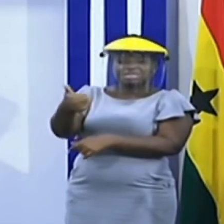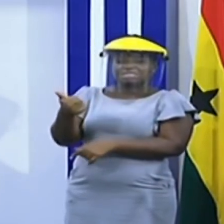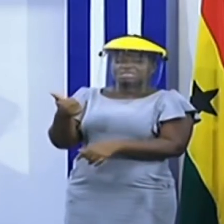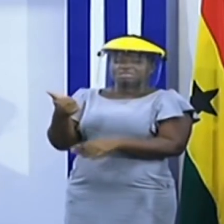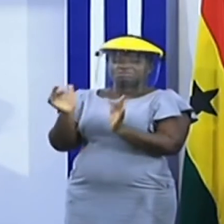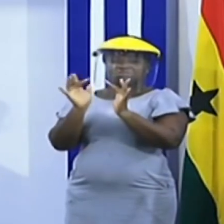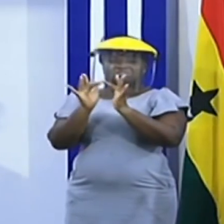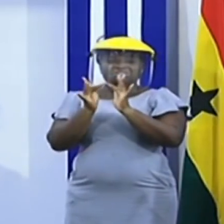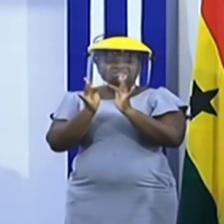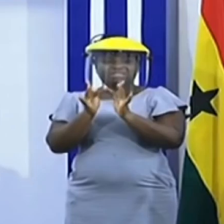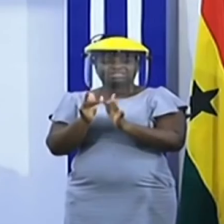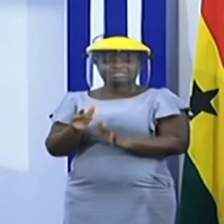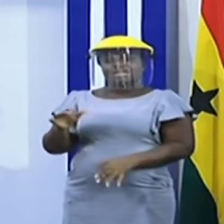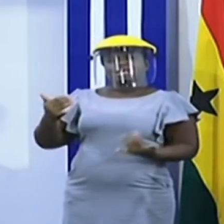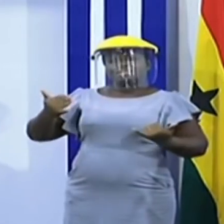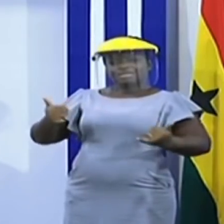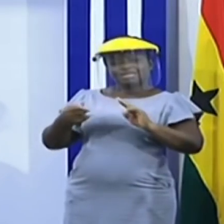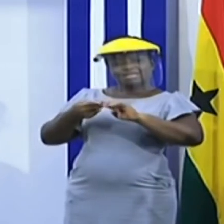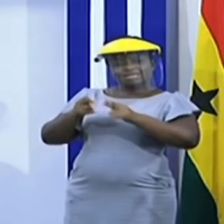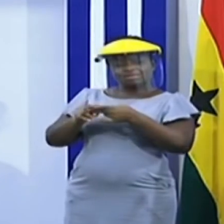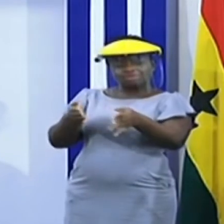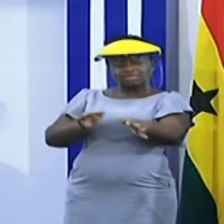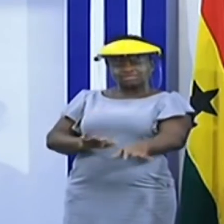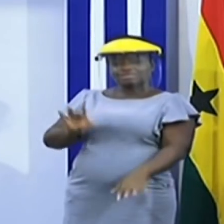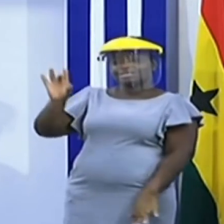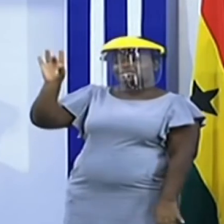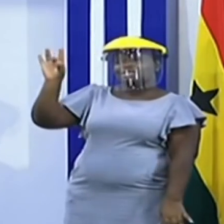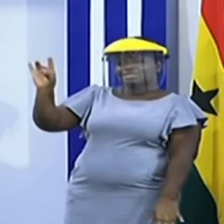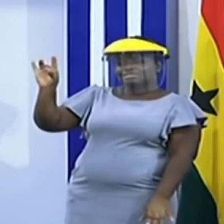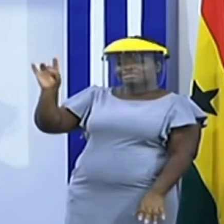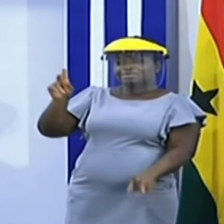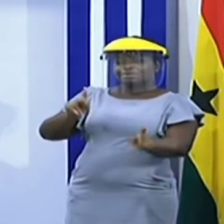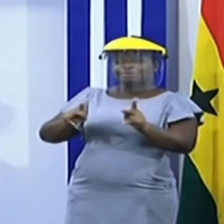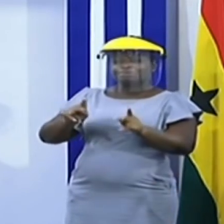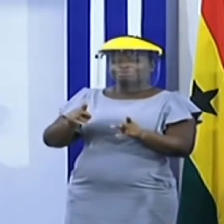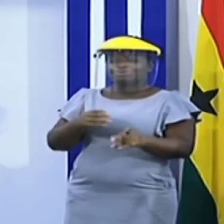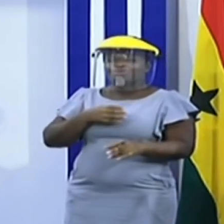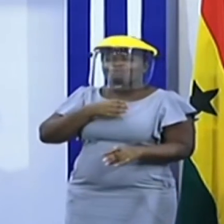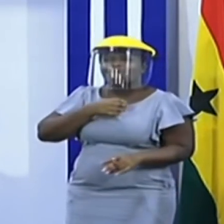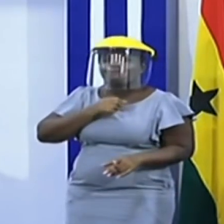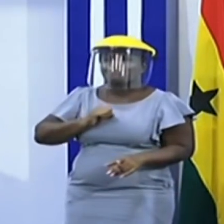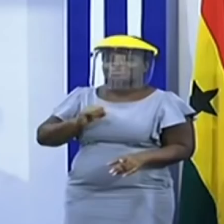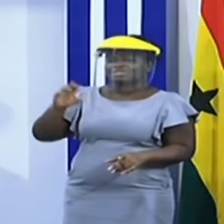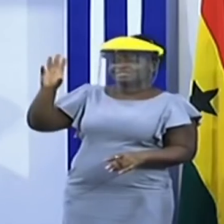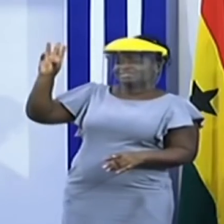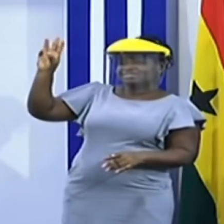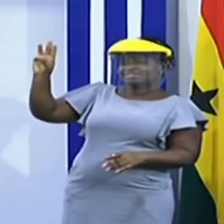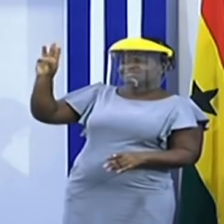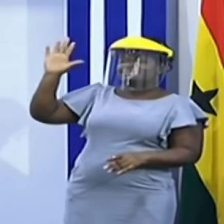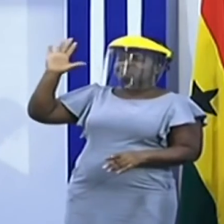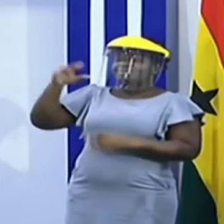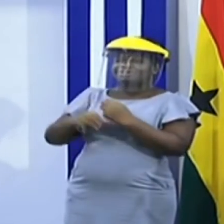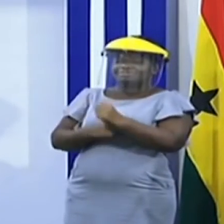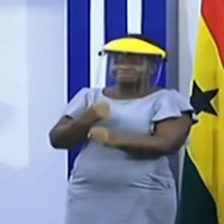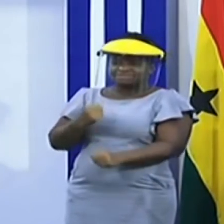number, 8 of them are over 65 years and more. We